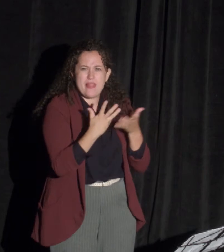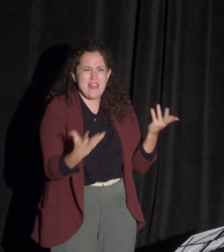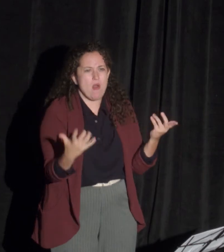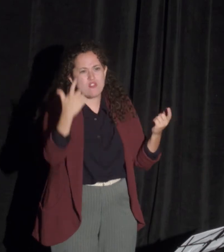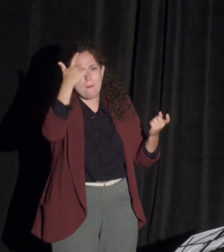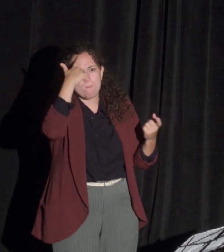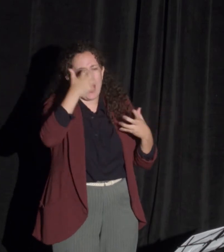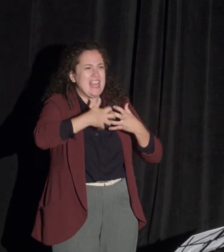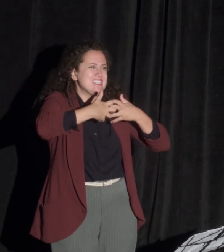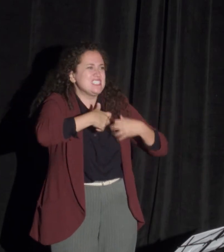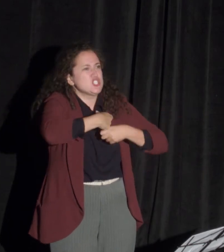I don't know.